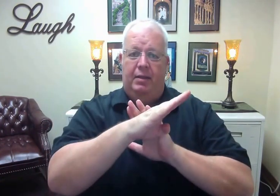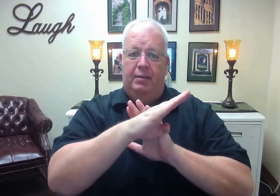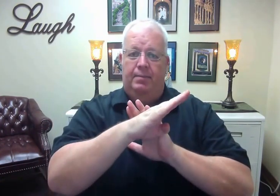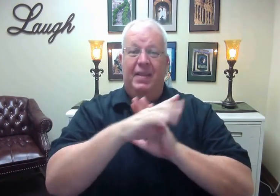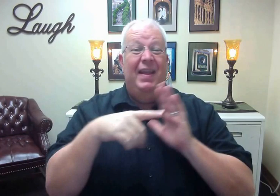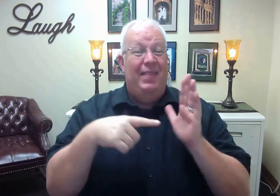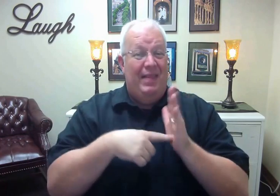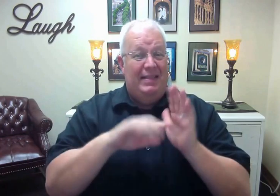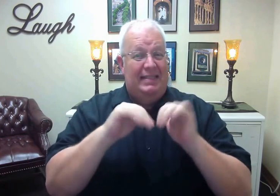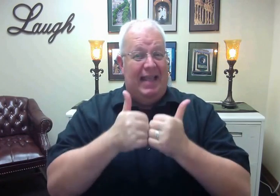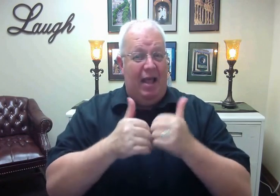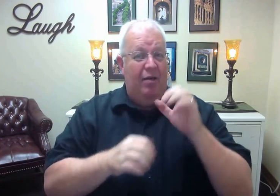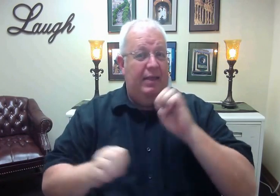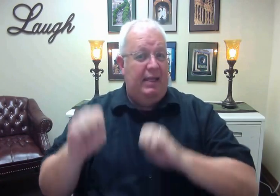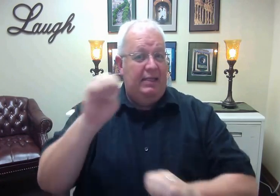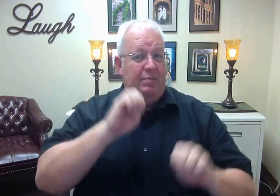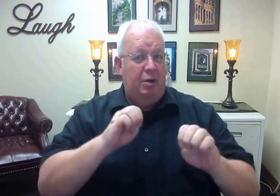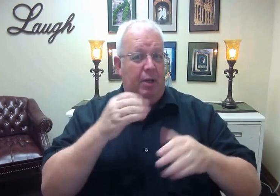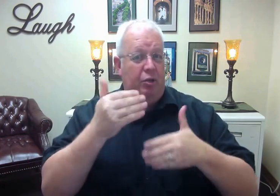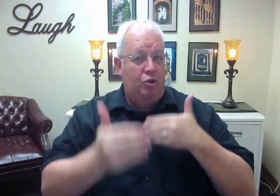This is how the experiment goes.